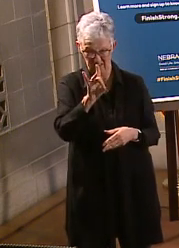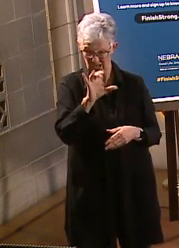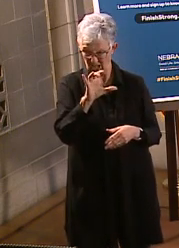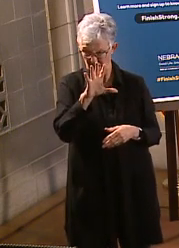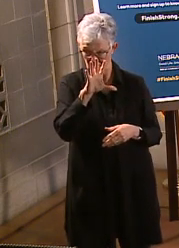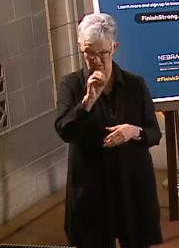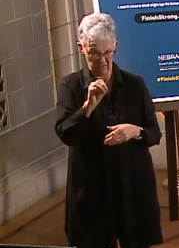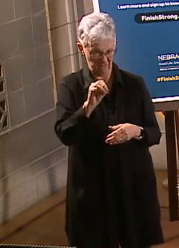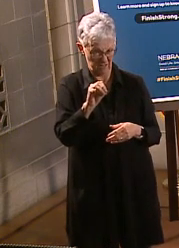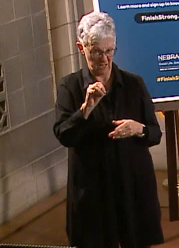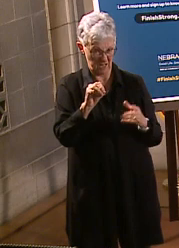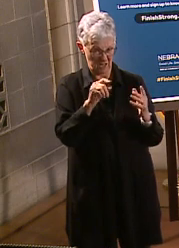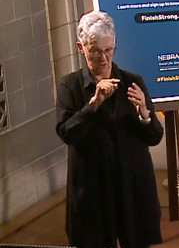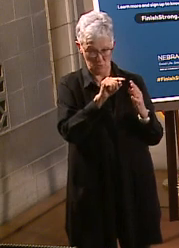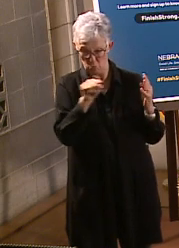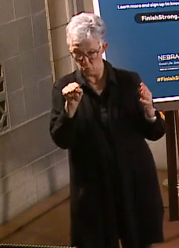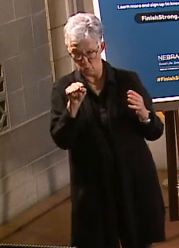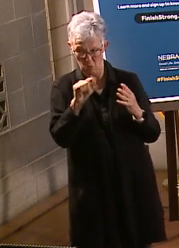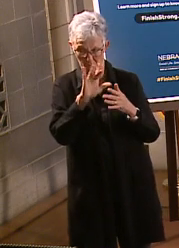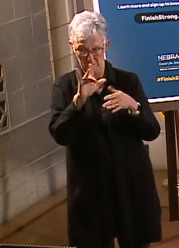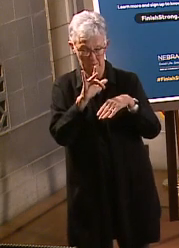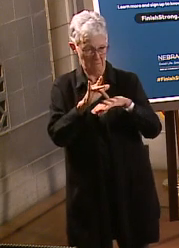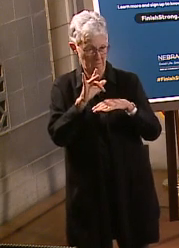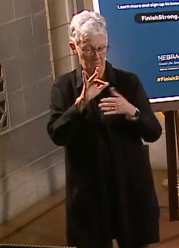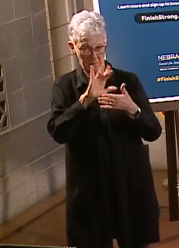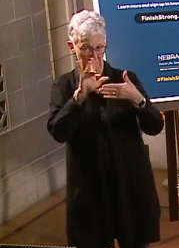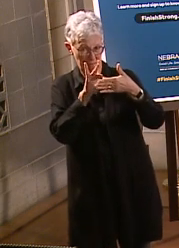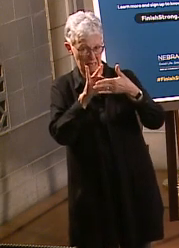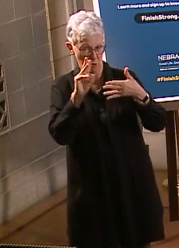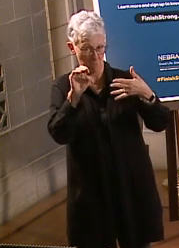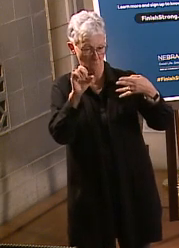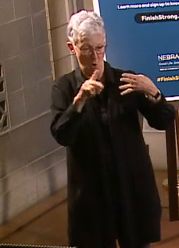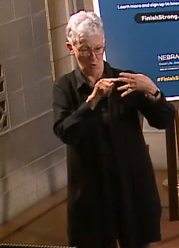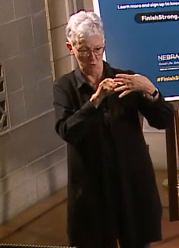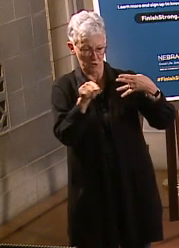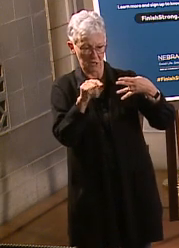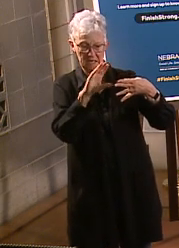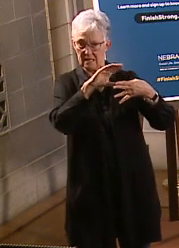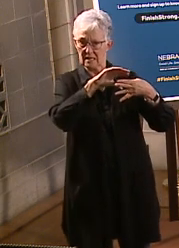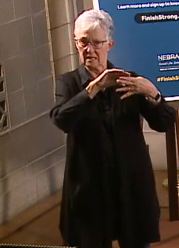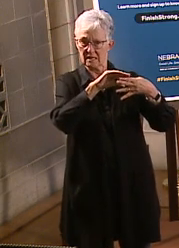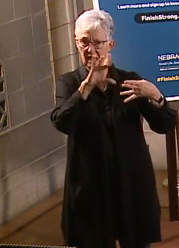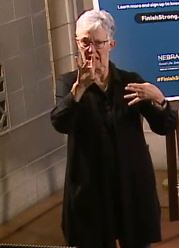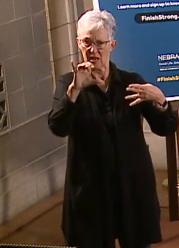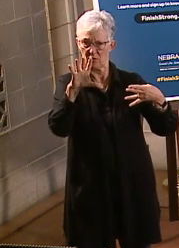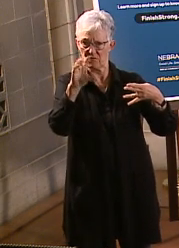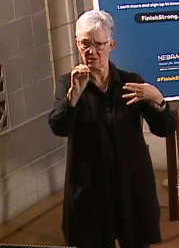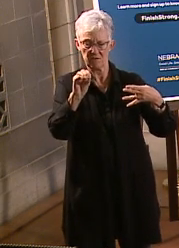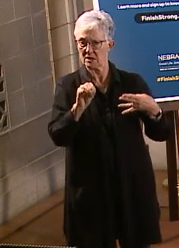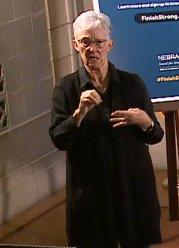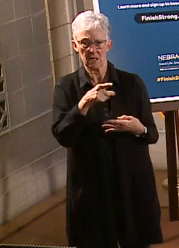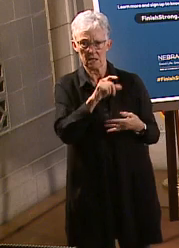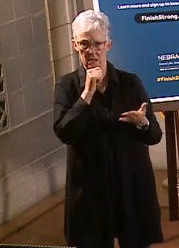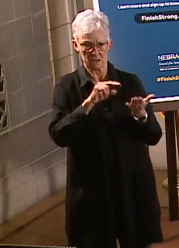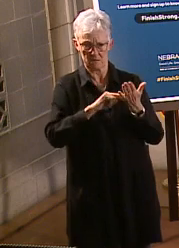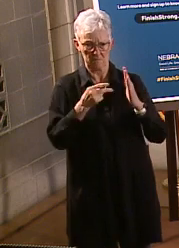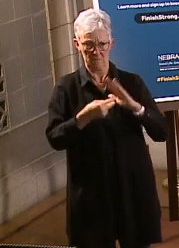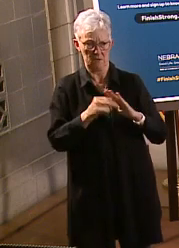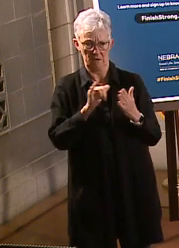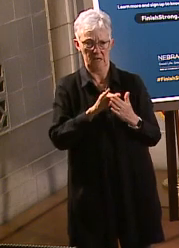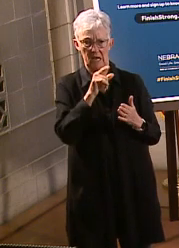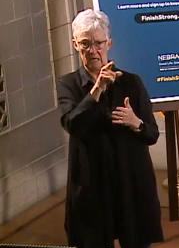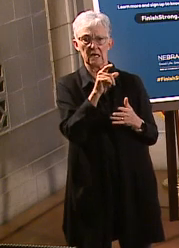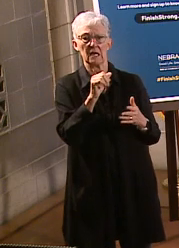filling up quickly. So if you want to get an appointment, please get registered and get signed up. I think you're misinterpreting how Dr. Poor is saying that, because it's